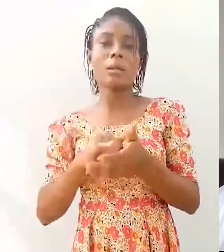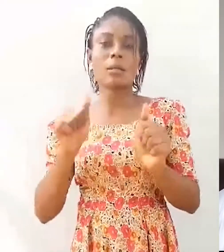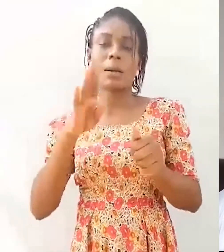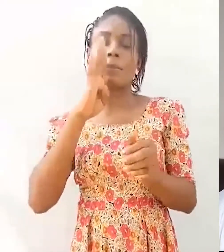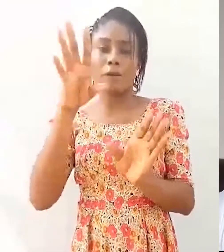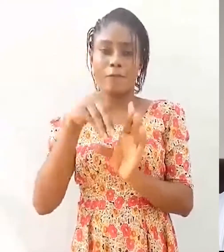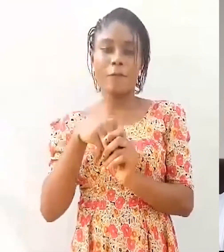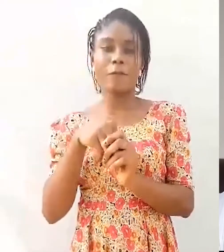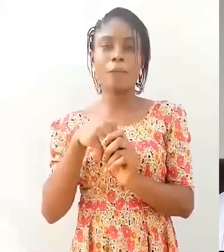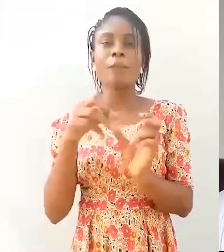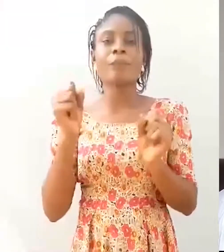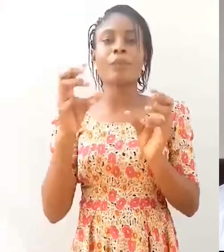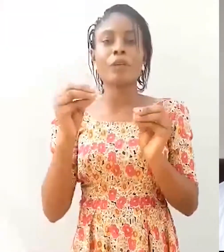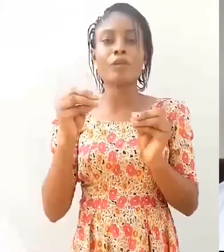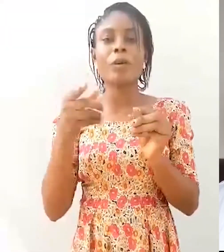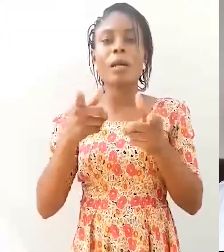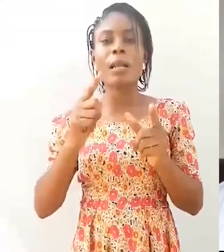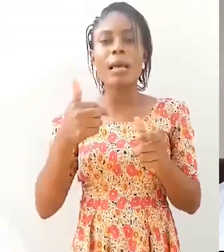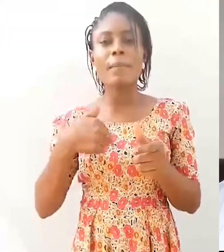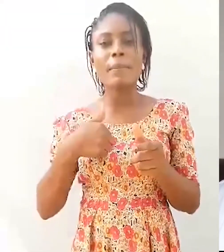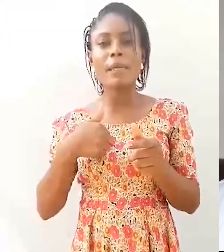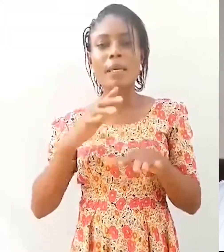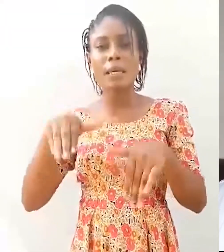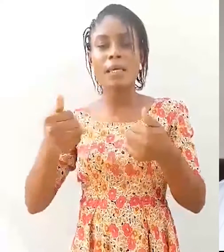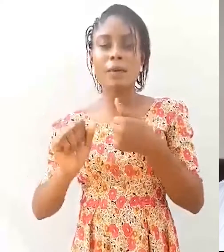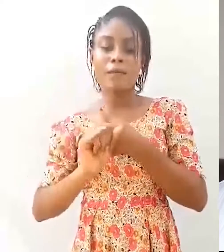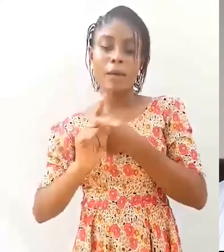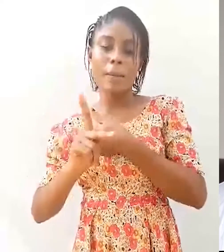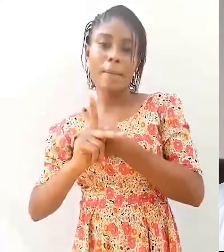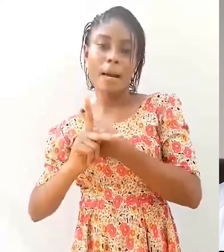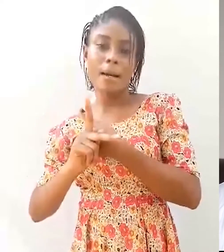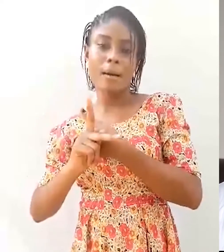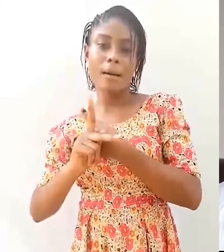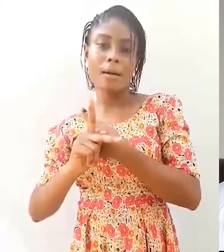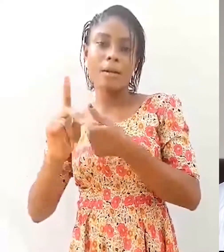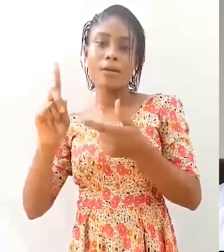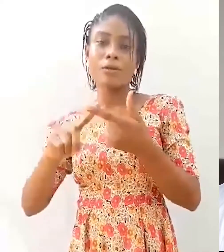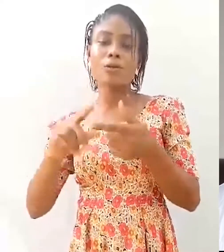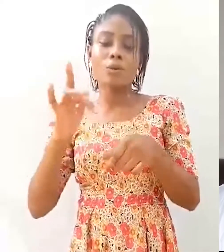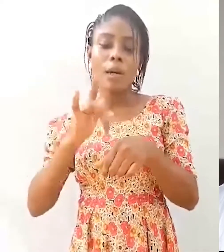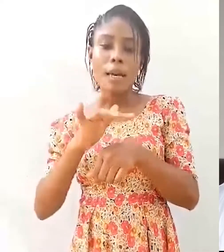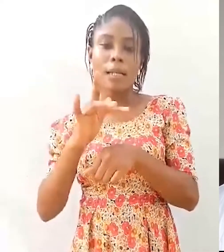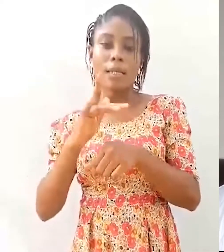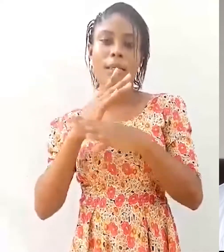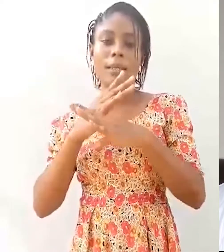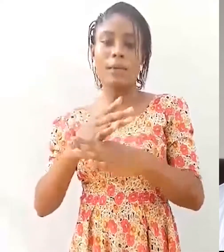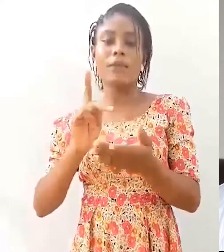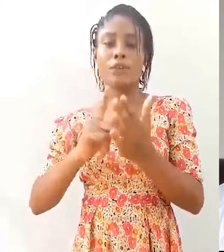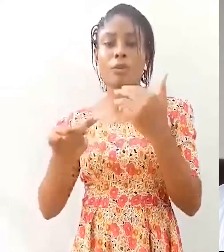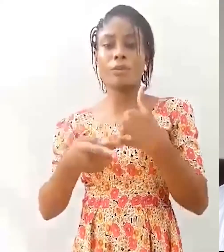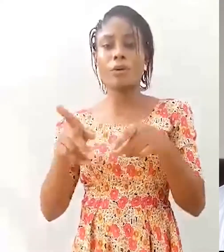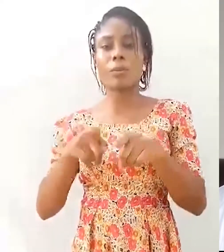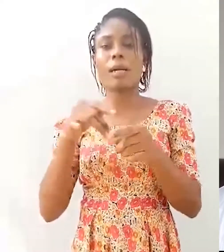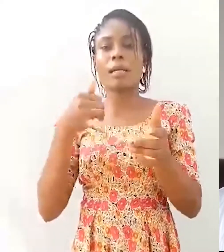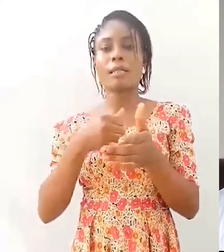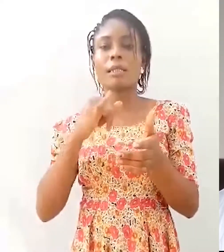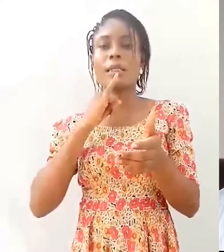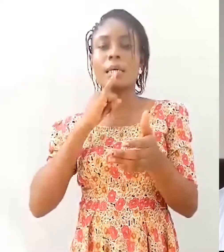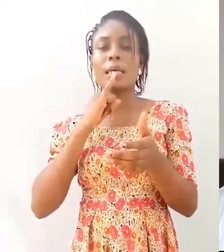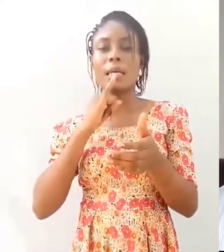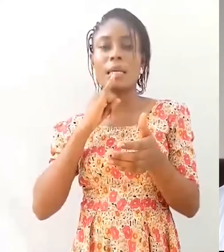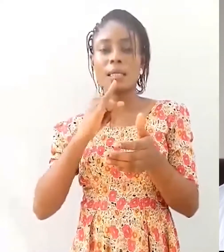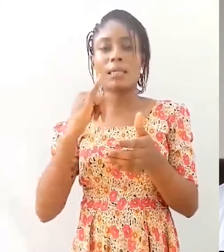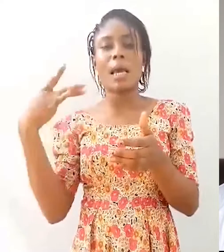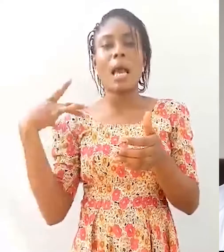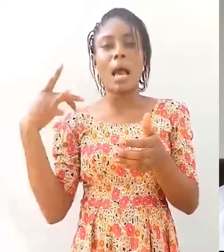So let me give a background to early intervention program as it applies